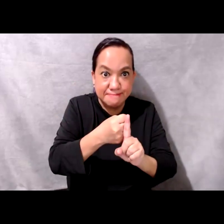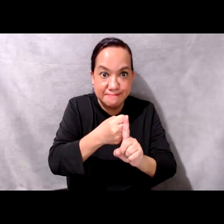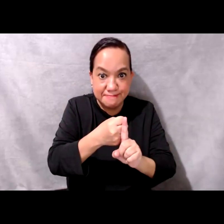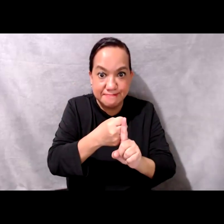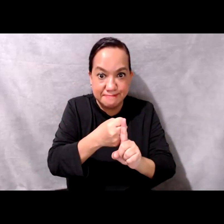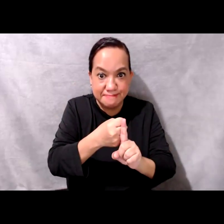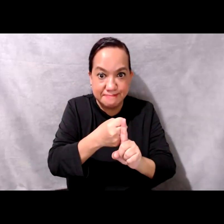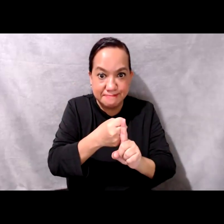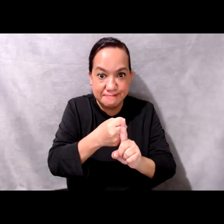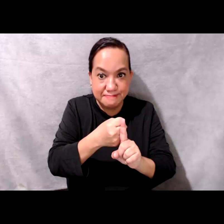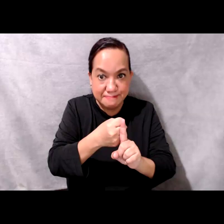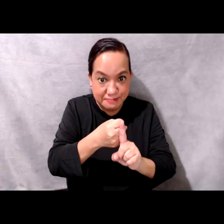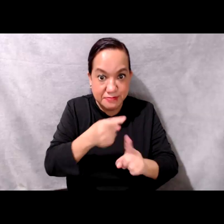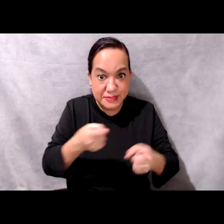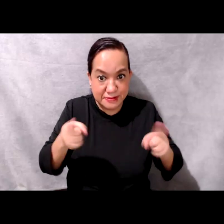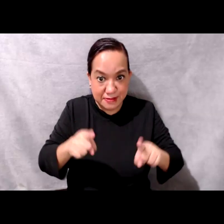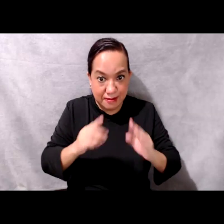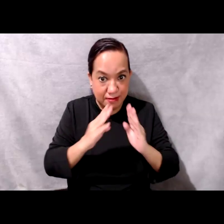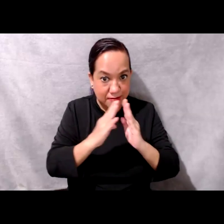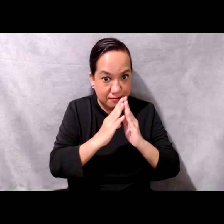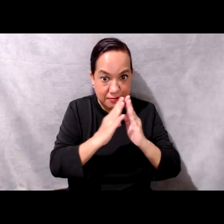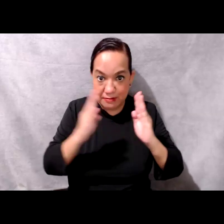of the problems. But my